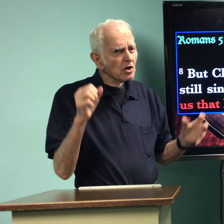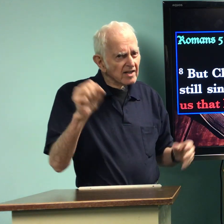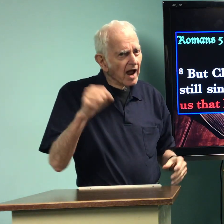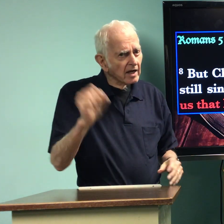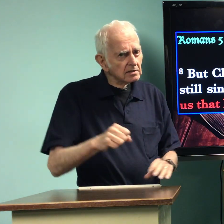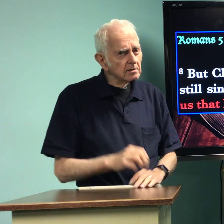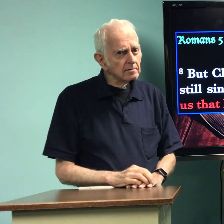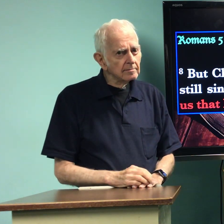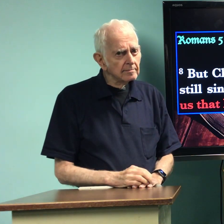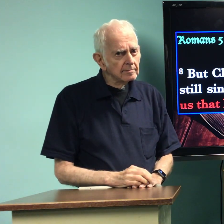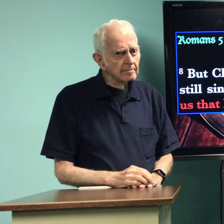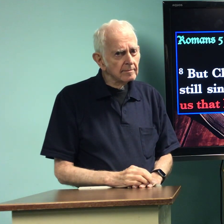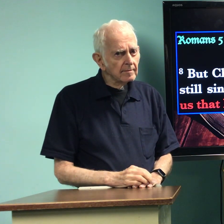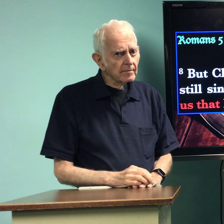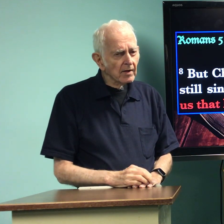He loves you that much, yes.